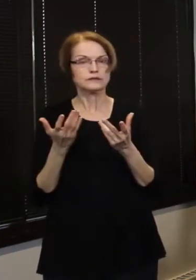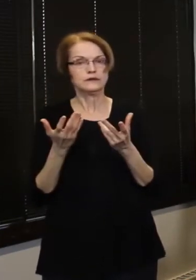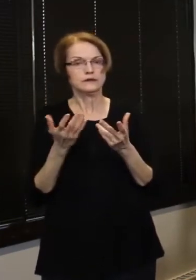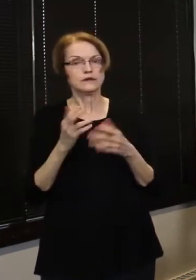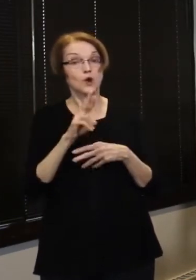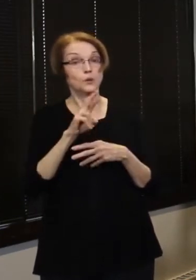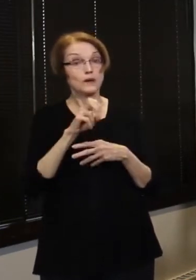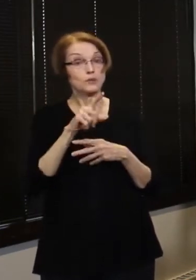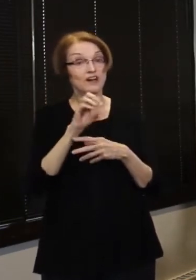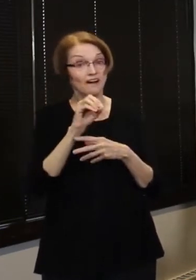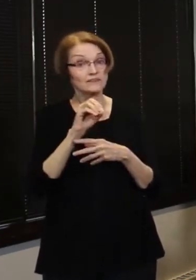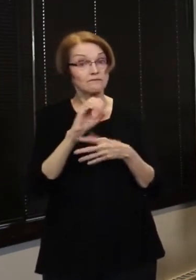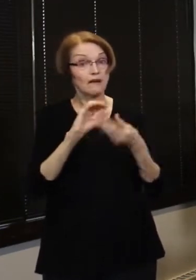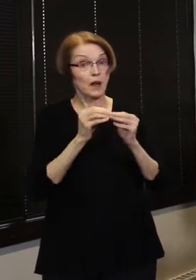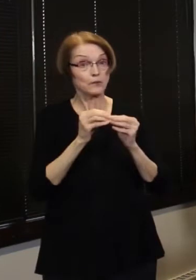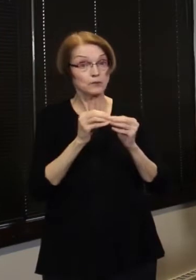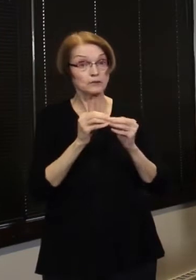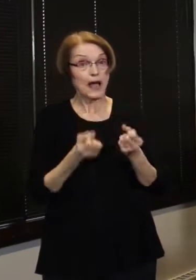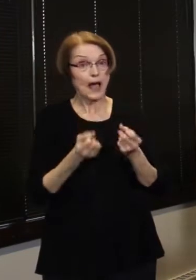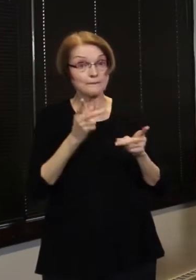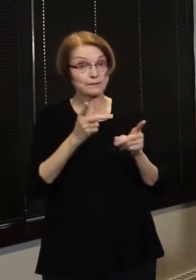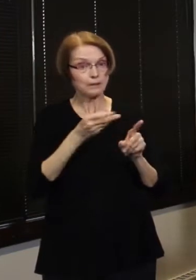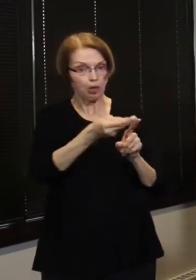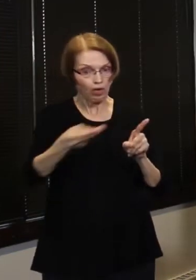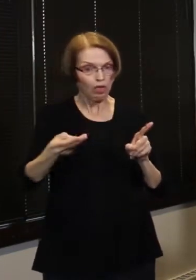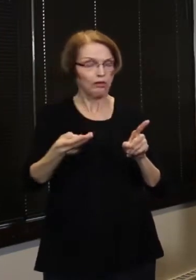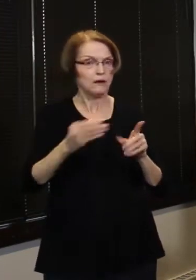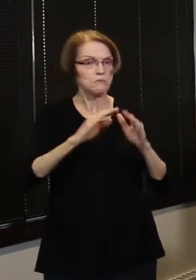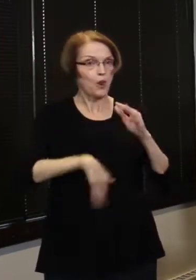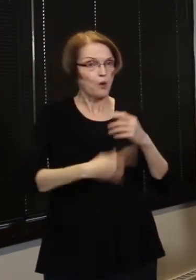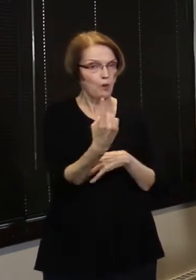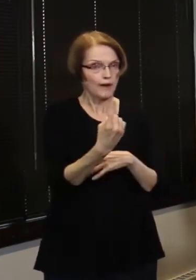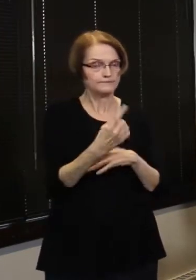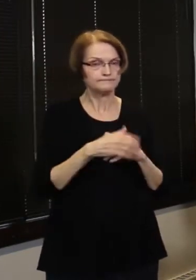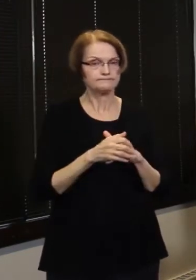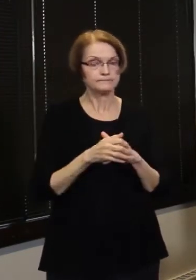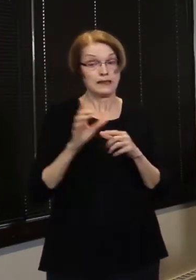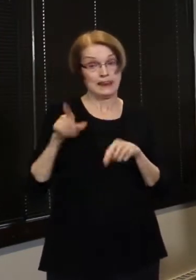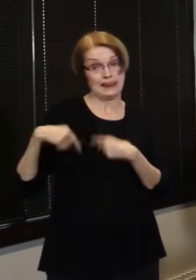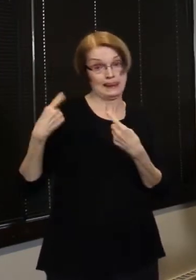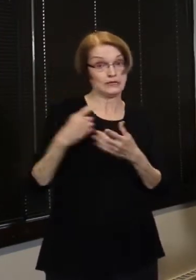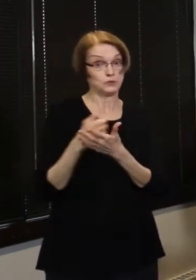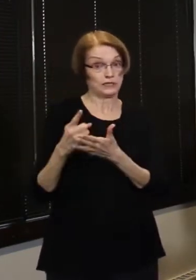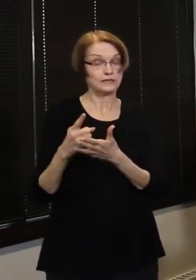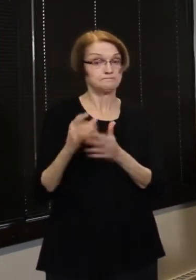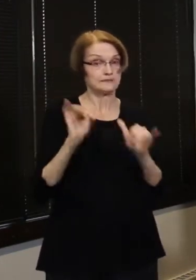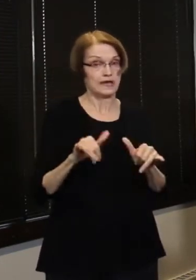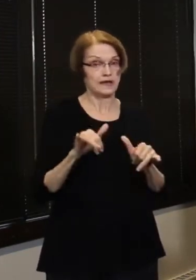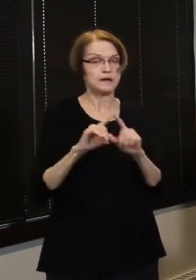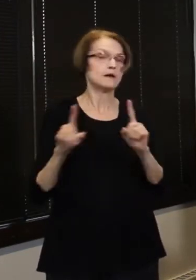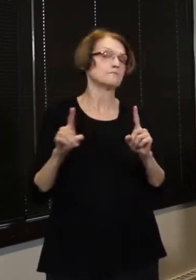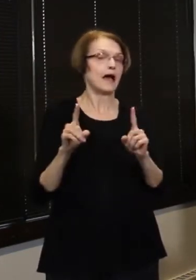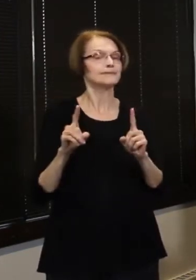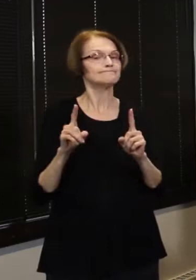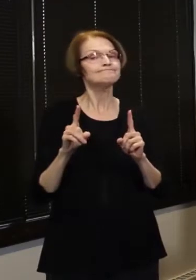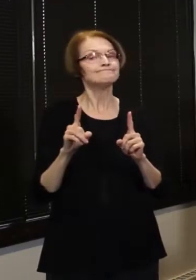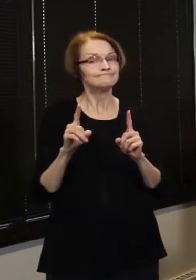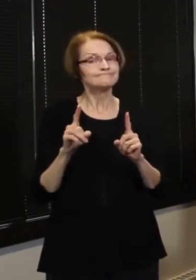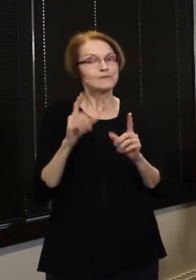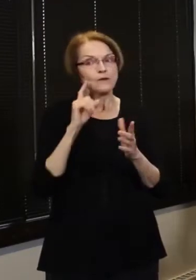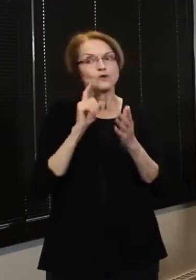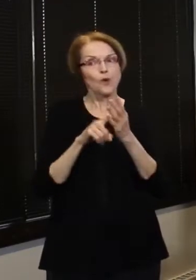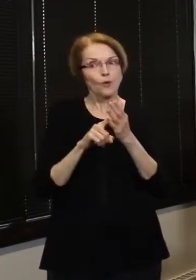below 1, which we were seeing in last week. Now, since that time, though, we have moved a little bit up from